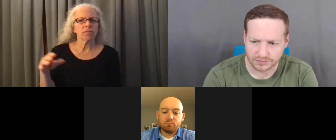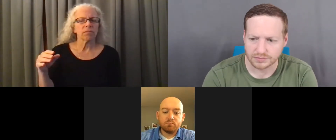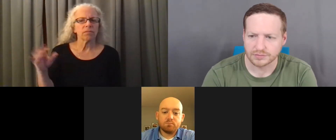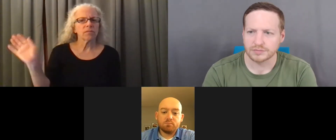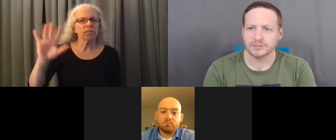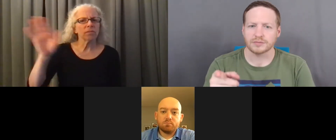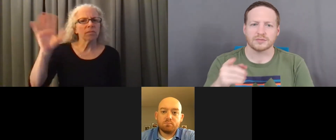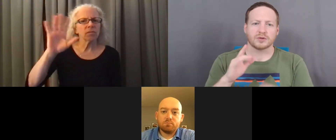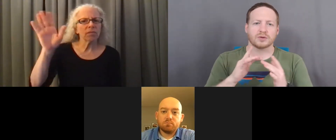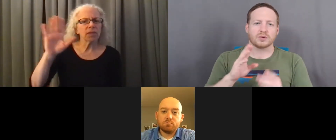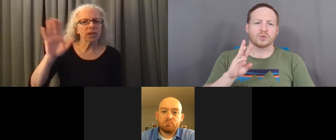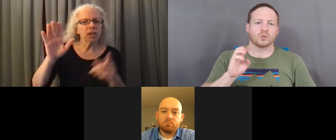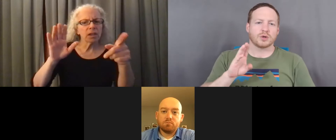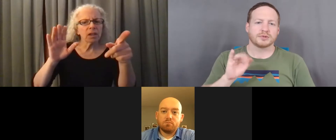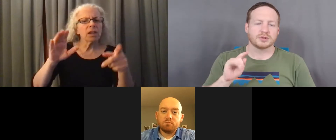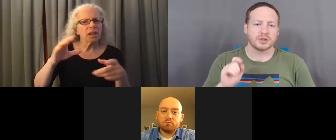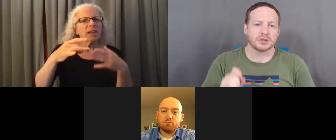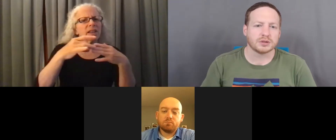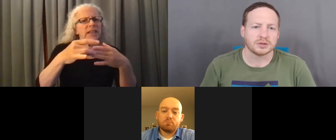Guiding principles, you said? I can pull that up right now. Mm-hmm.